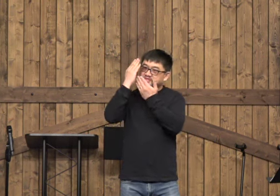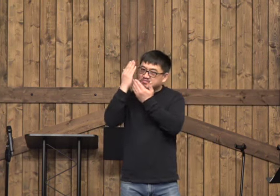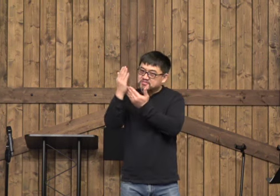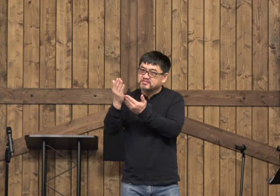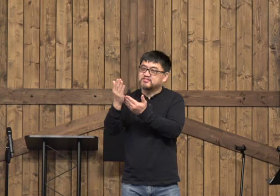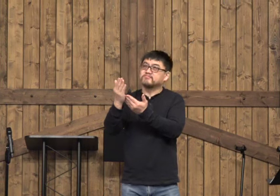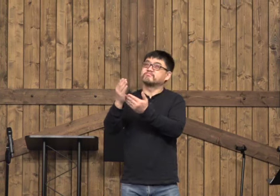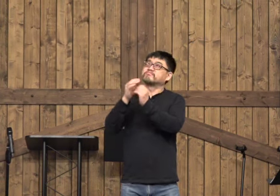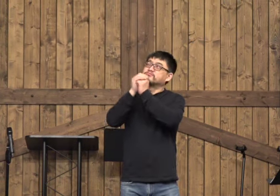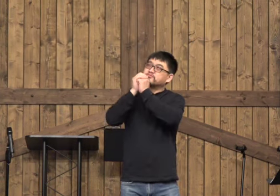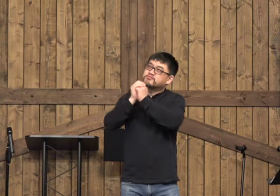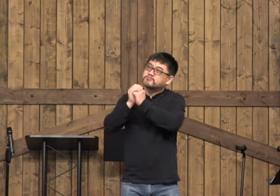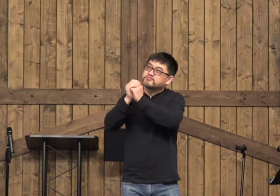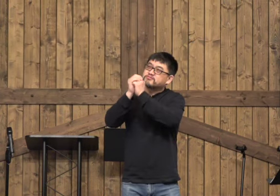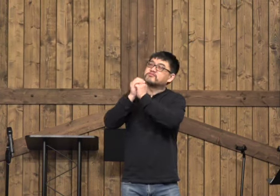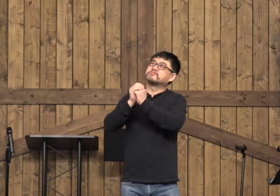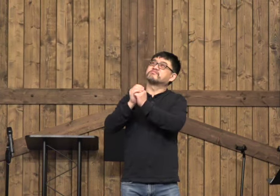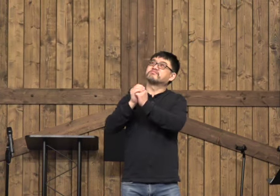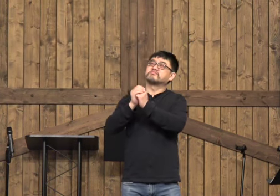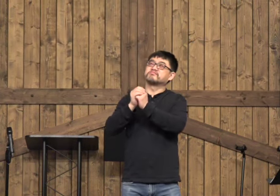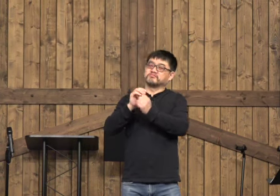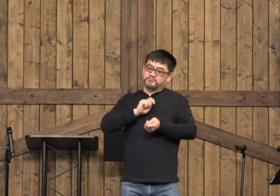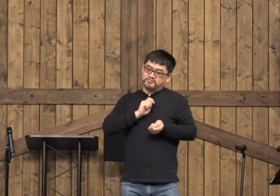So what we need is obey and worship him.